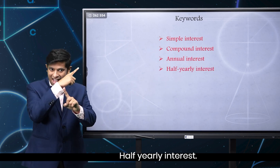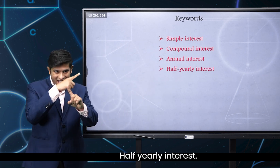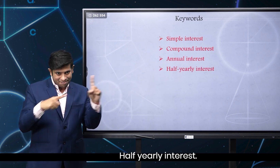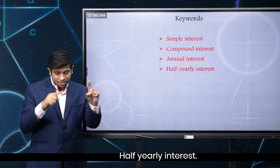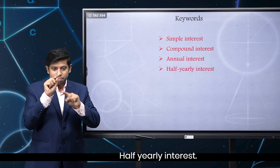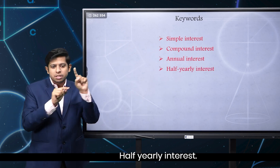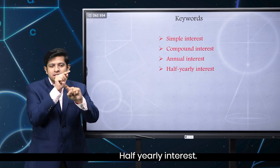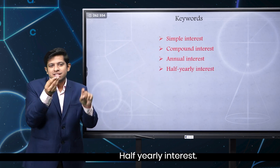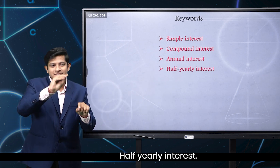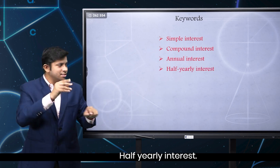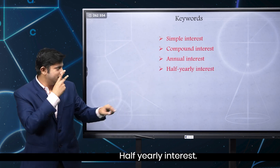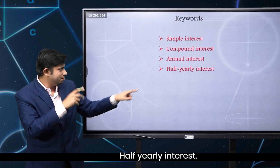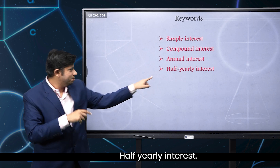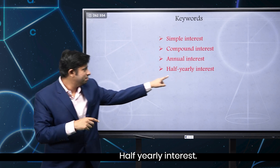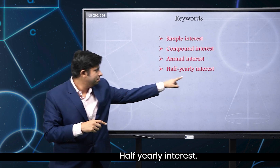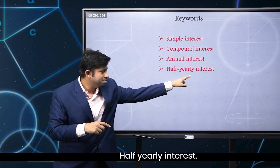half-yearly interest,